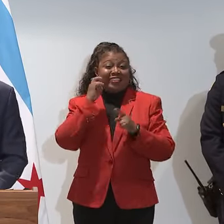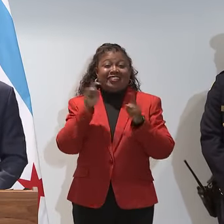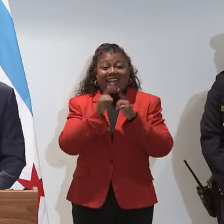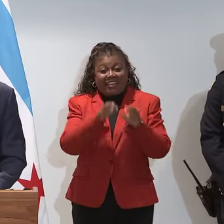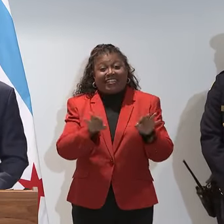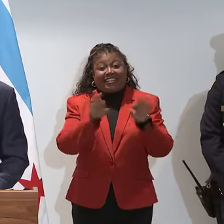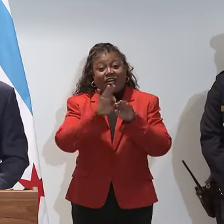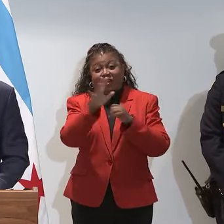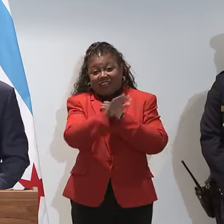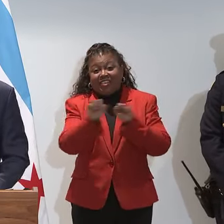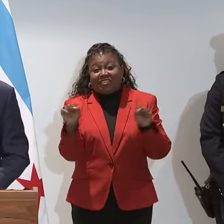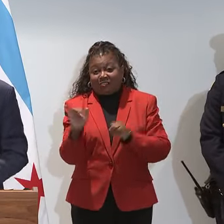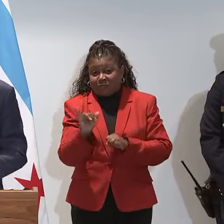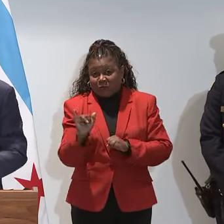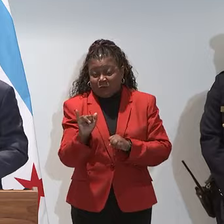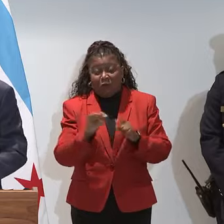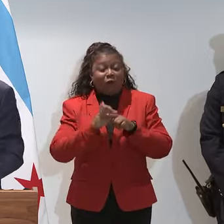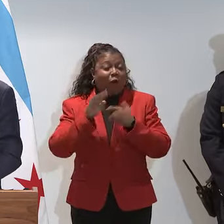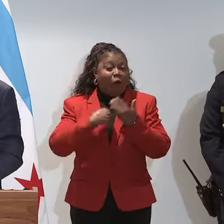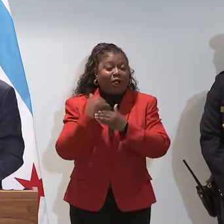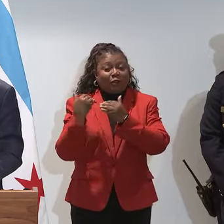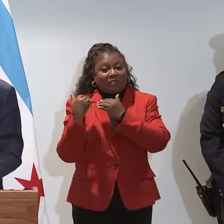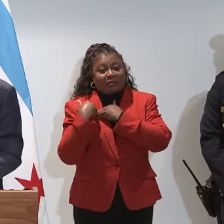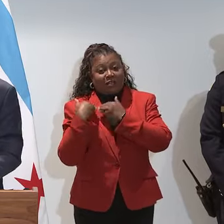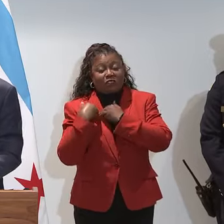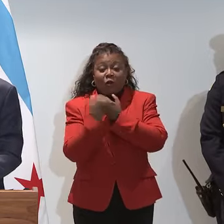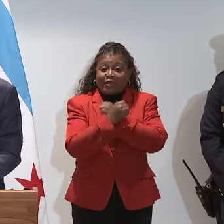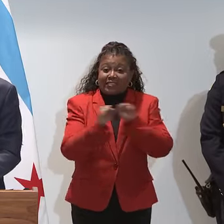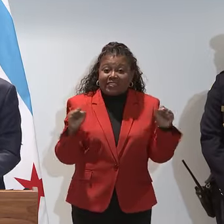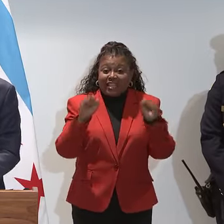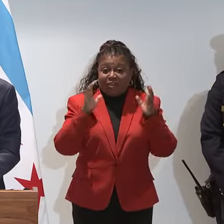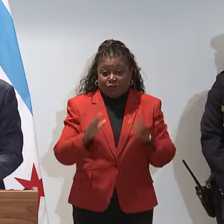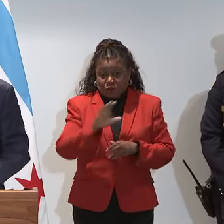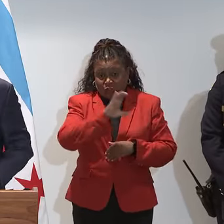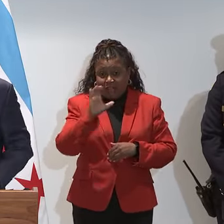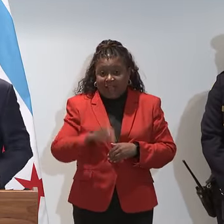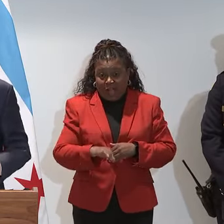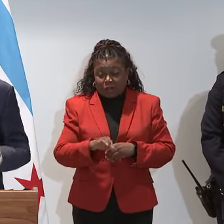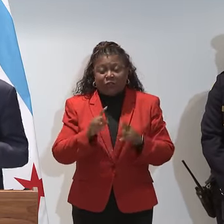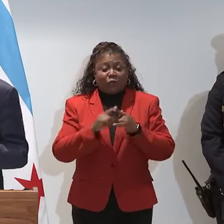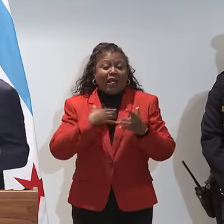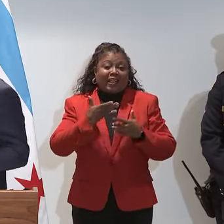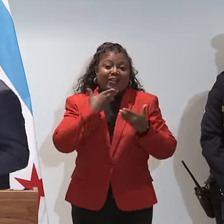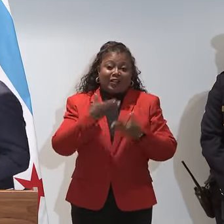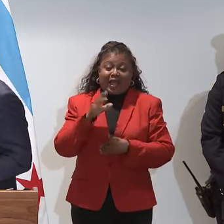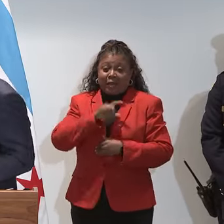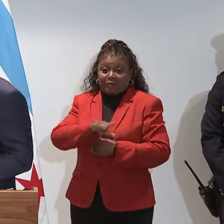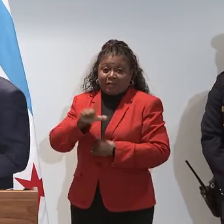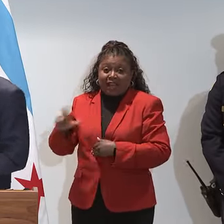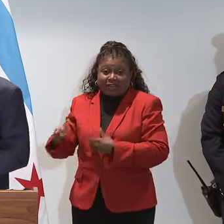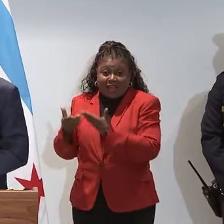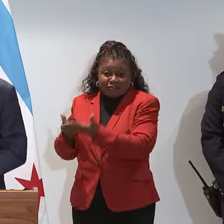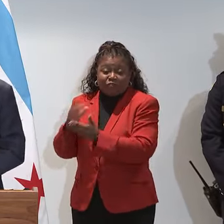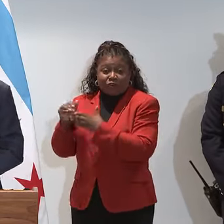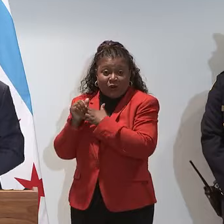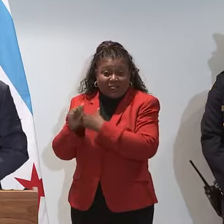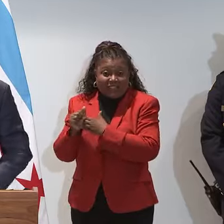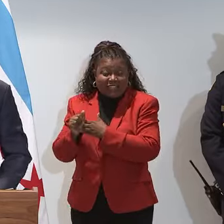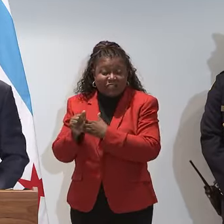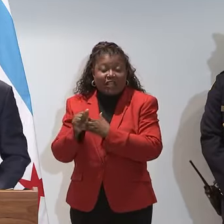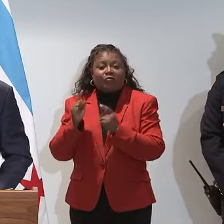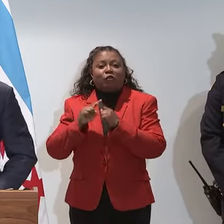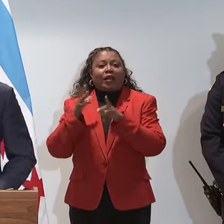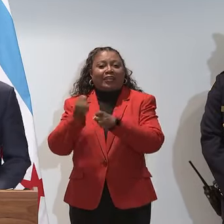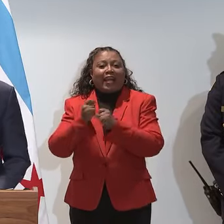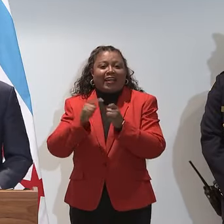key is their safety. We're all responsible for a safer Chicago. And so I'd like to thank Mayor Lightfoot for your leadership,